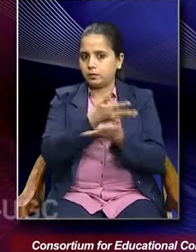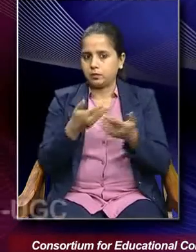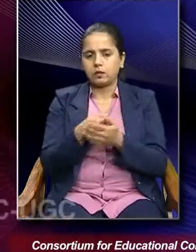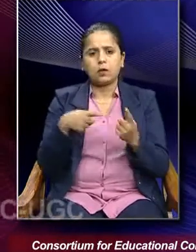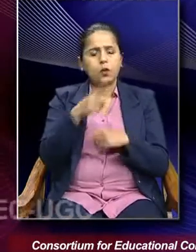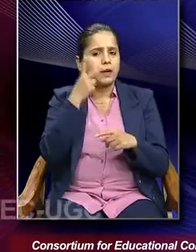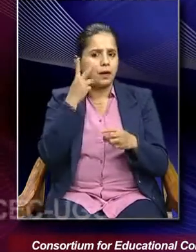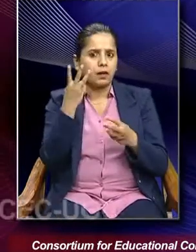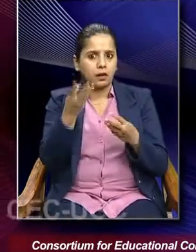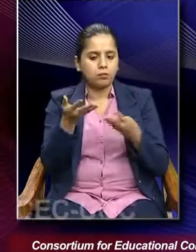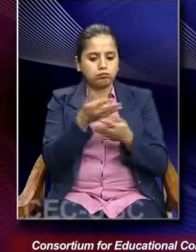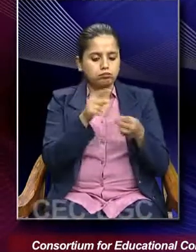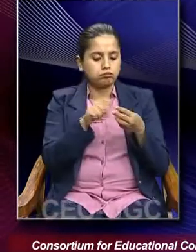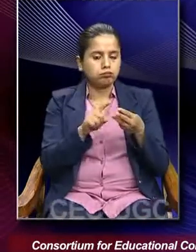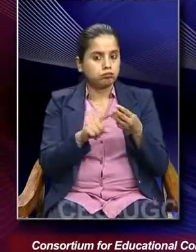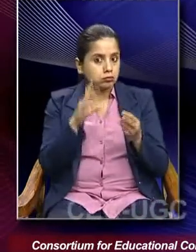kind of